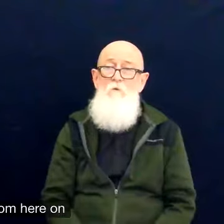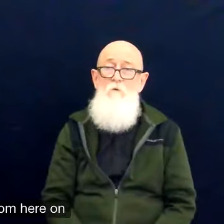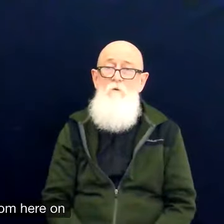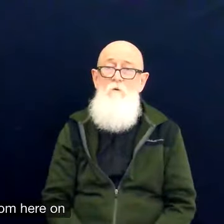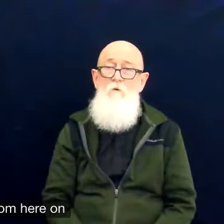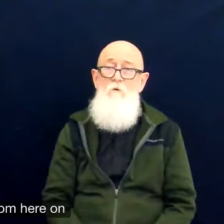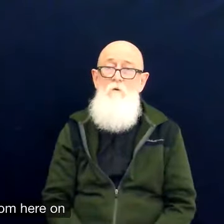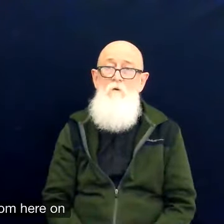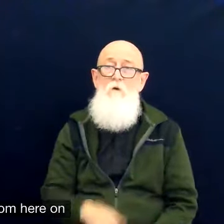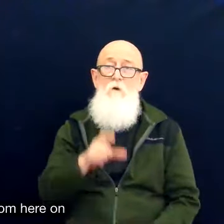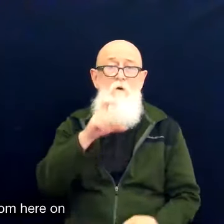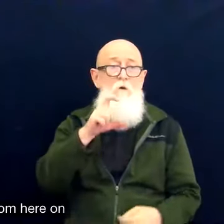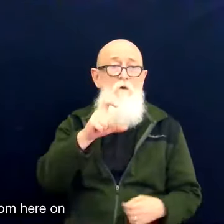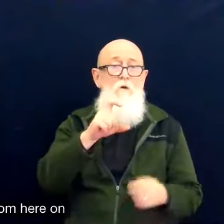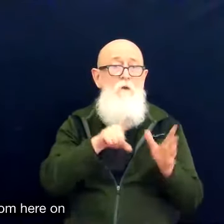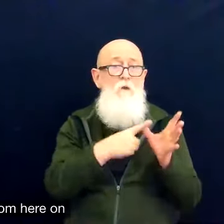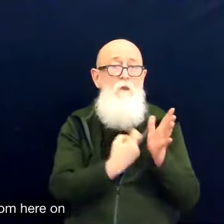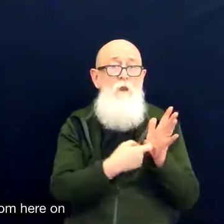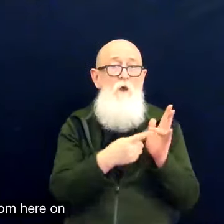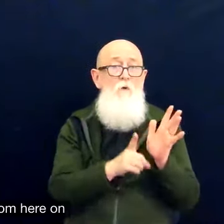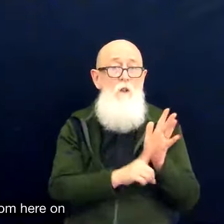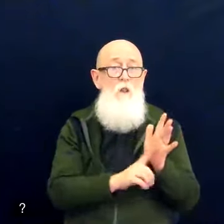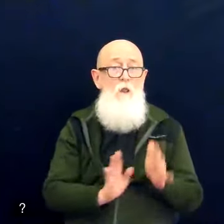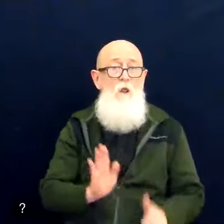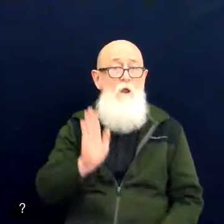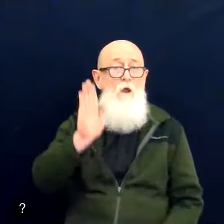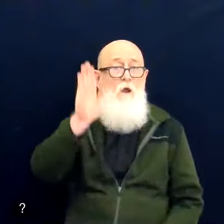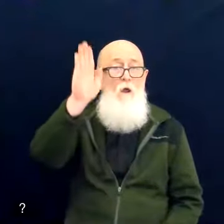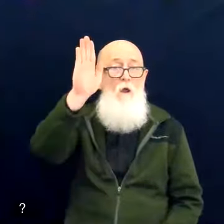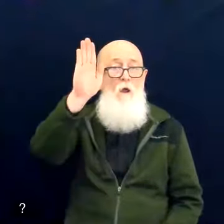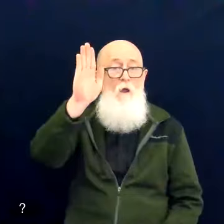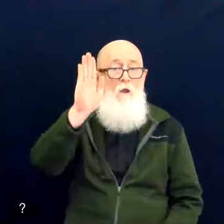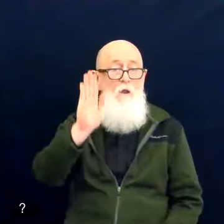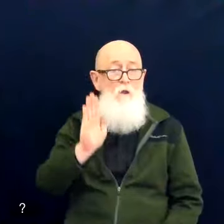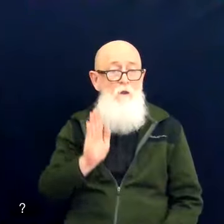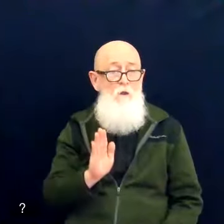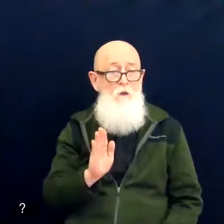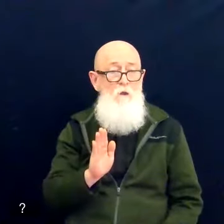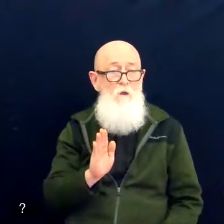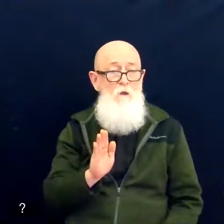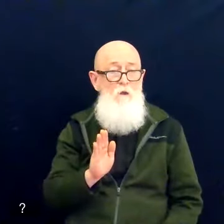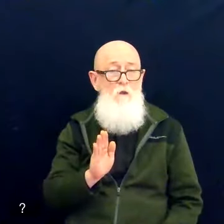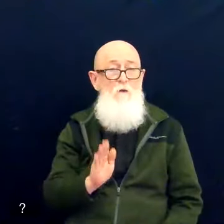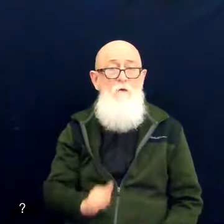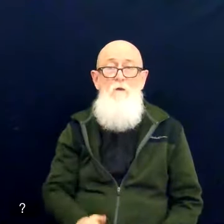Carol has her hand up, so can you talk to Carol? So Sarah will voice.